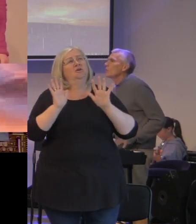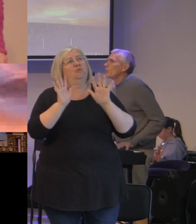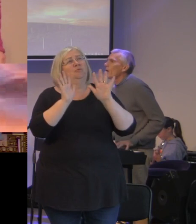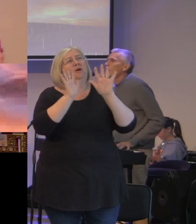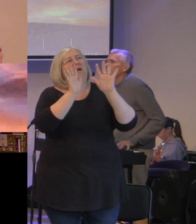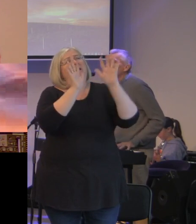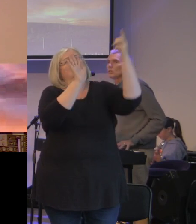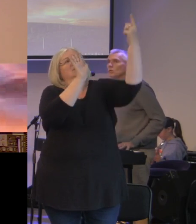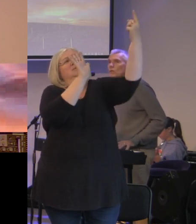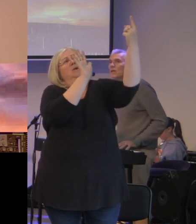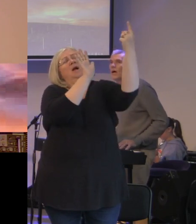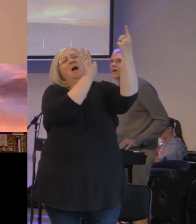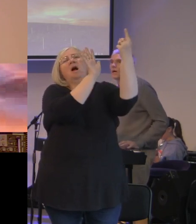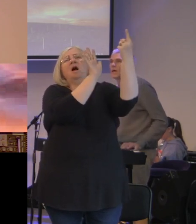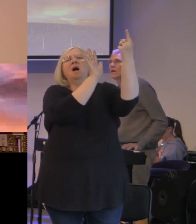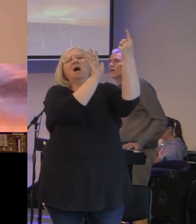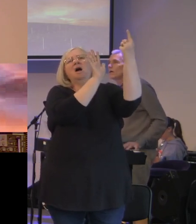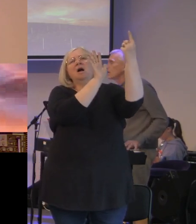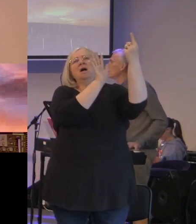into your presence we